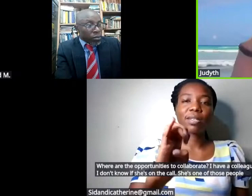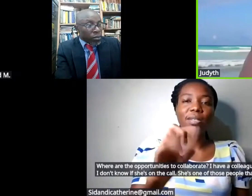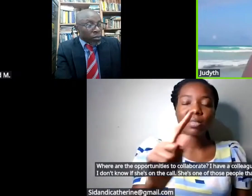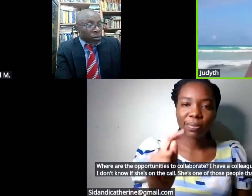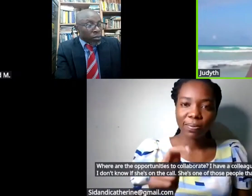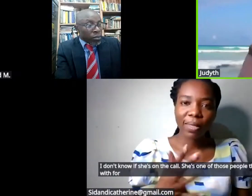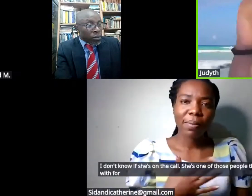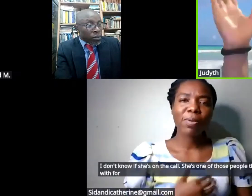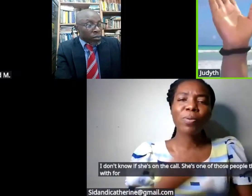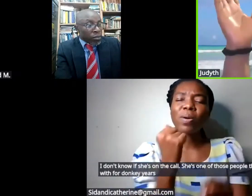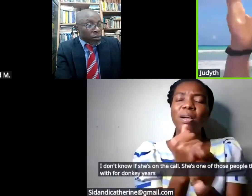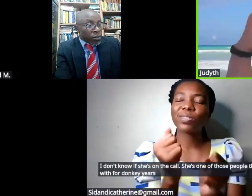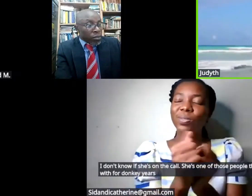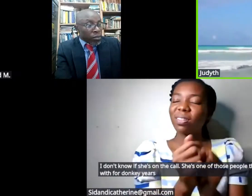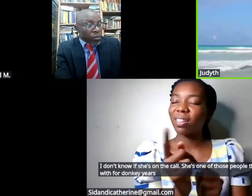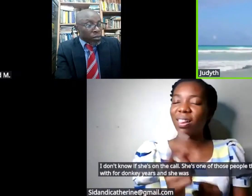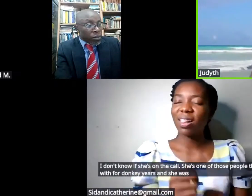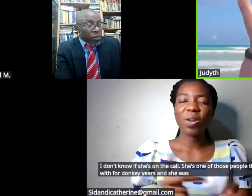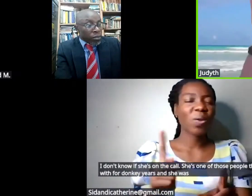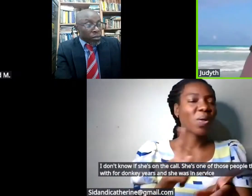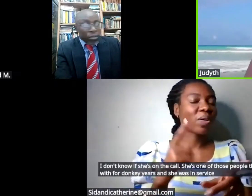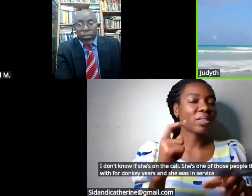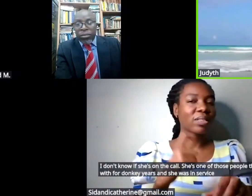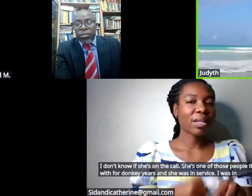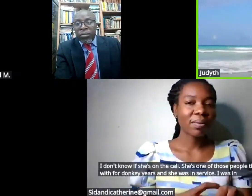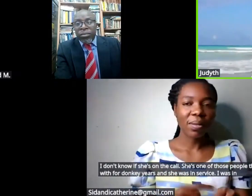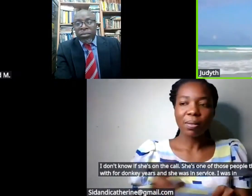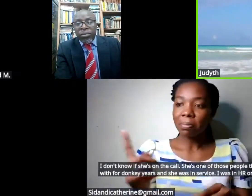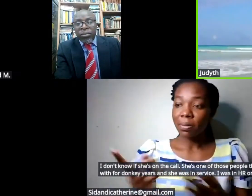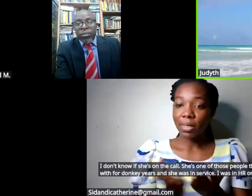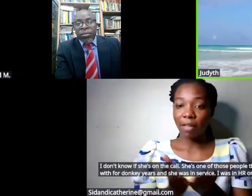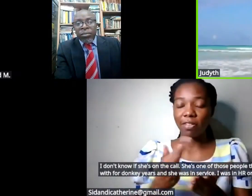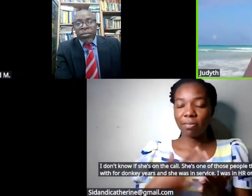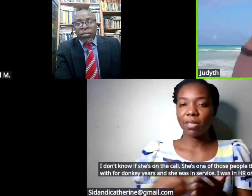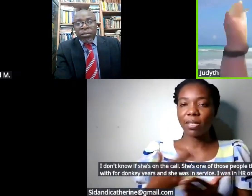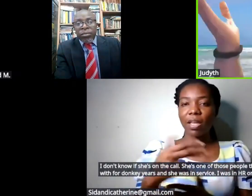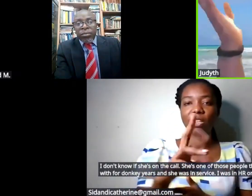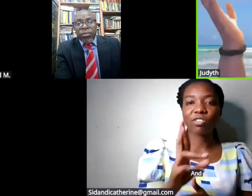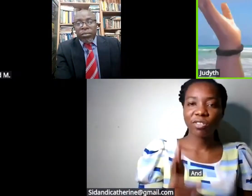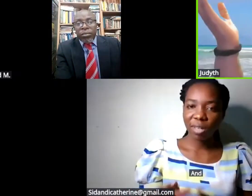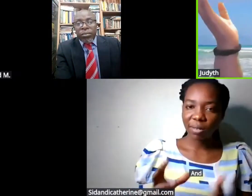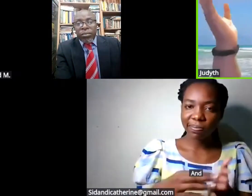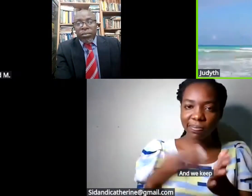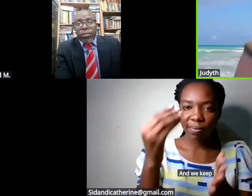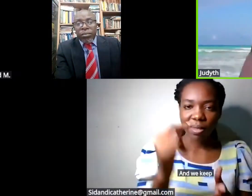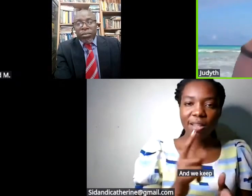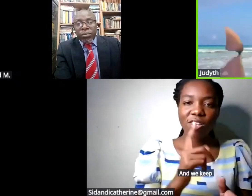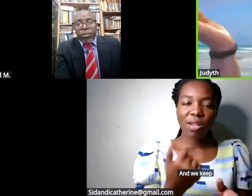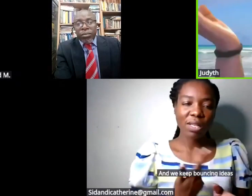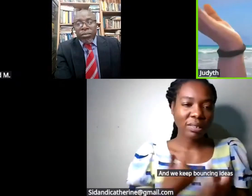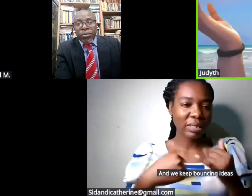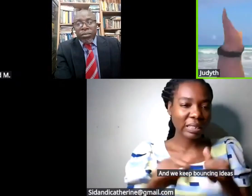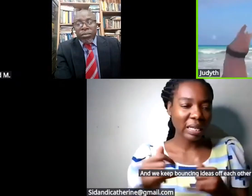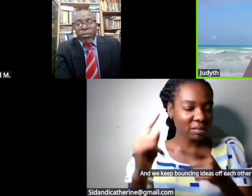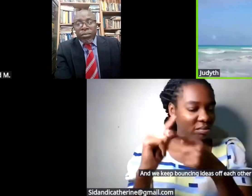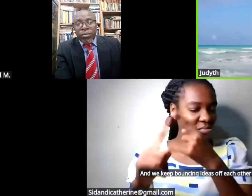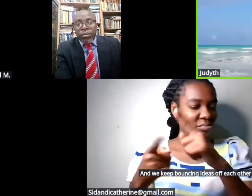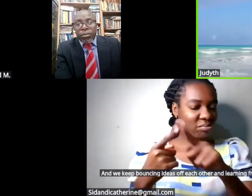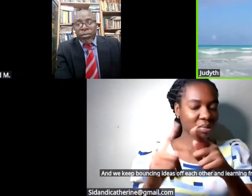years, and she was in service. I was in HR or learning, and we keep bouncing ideas off each other and learning from each